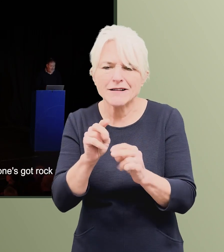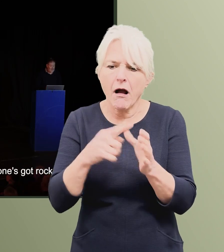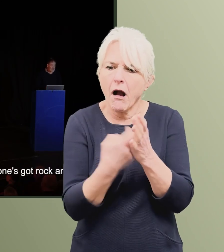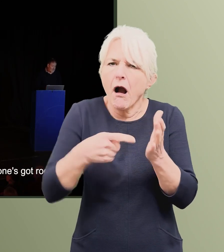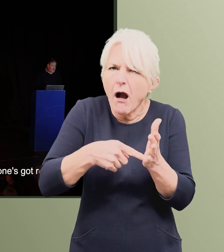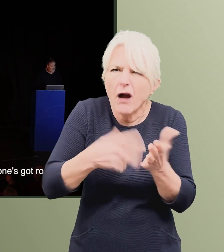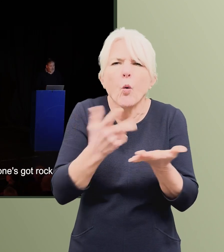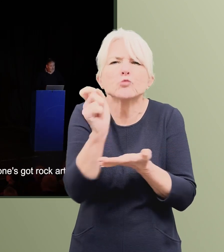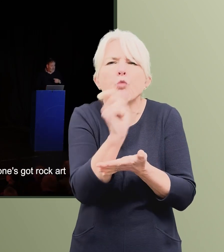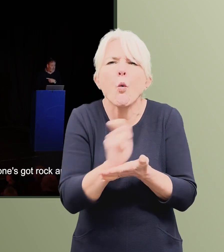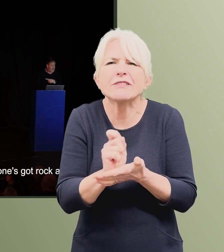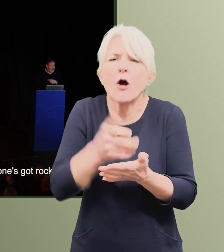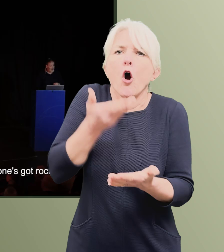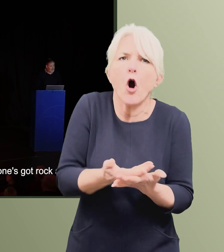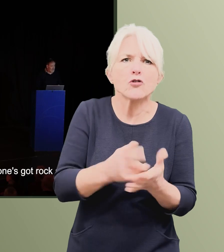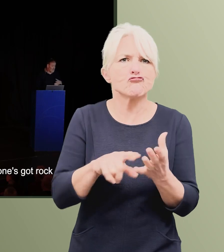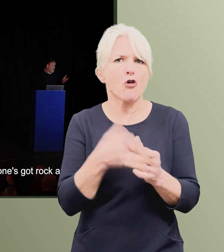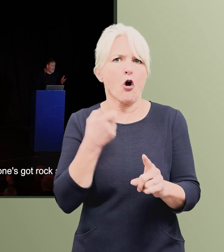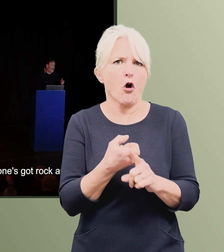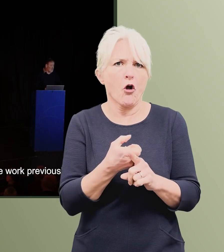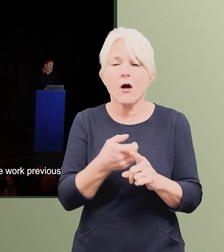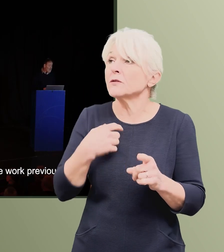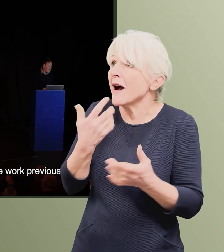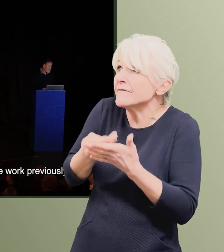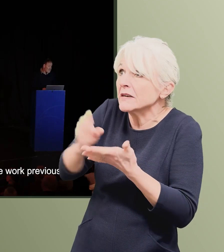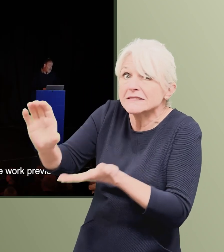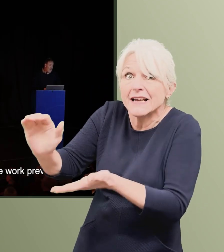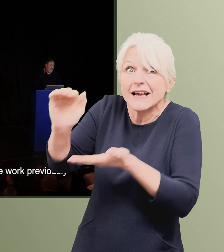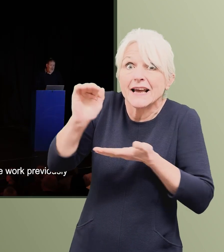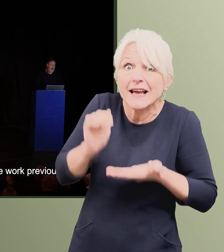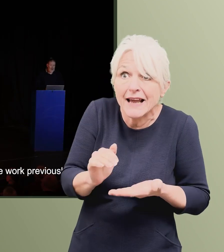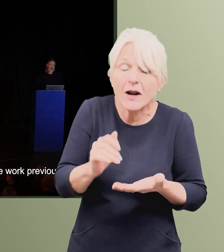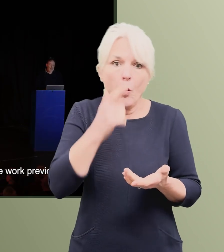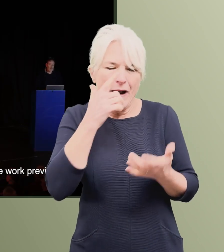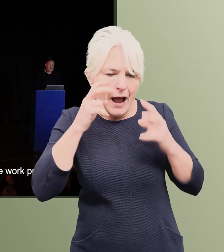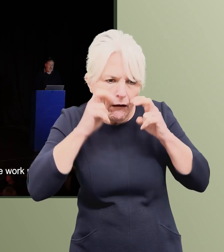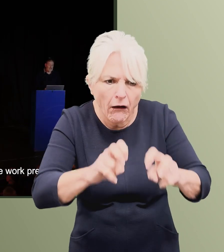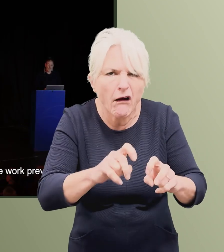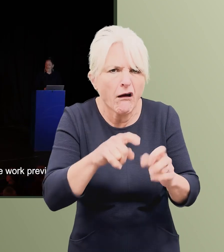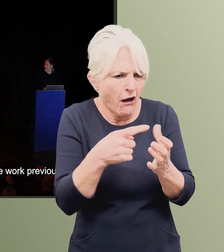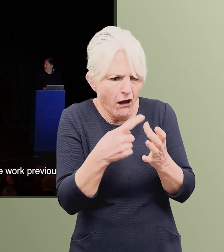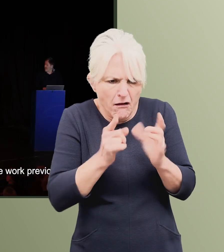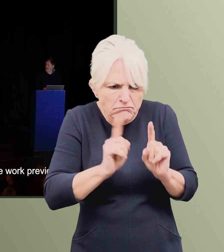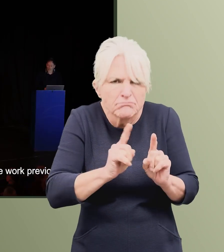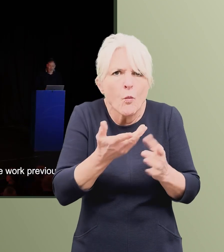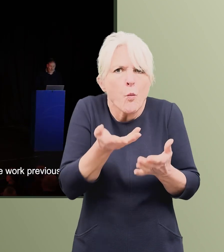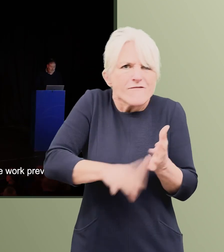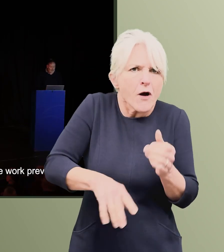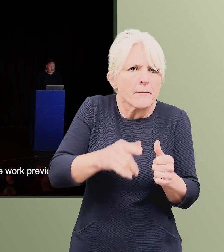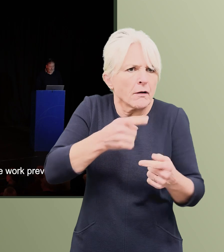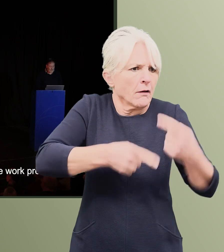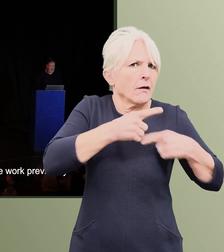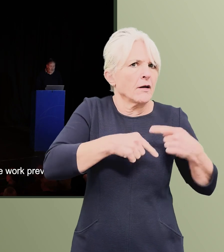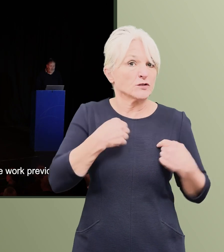was rock art. Surprise, surprise, this one's got rock art on it, so it was an ideal candidate. I'd also hasten to add that we had done